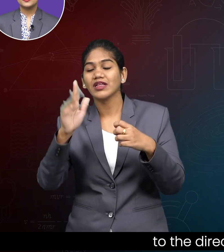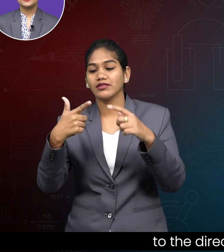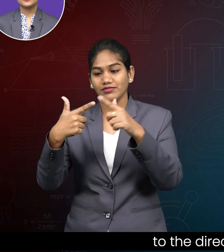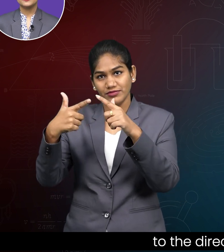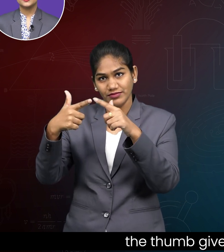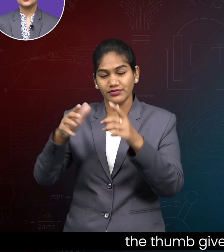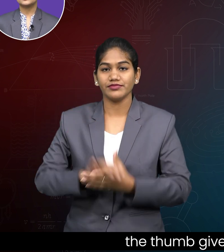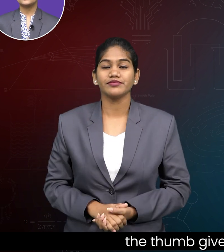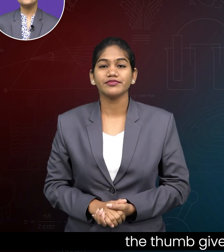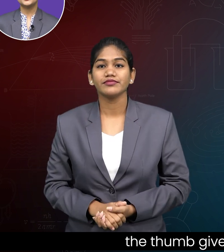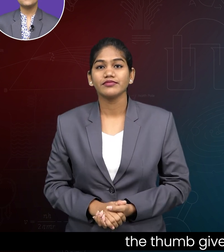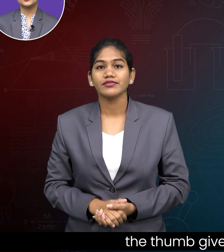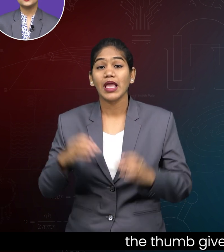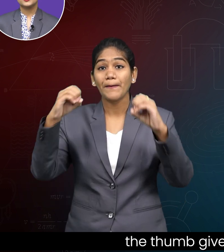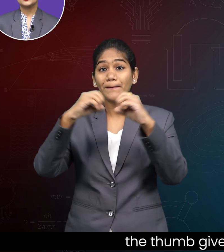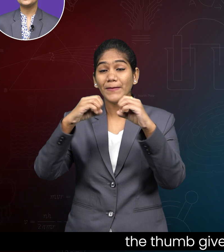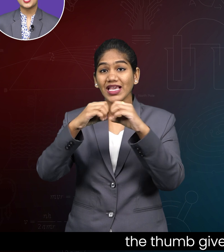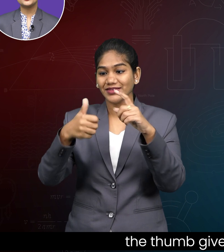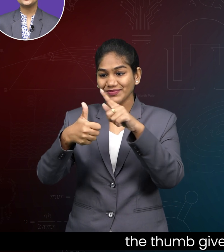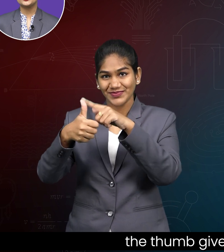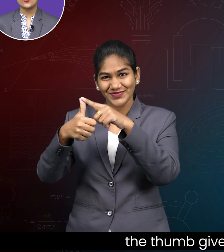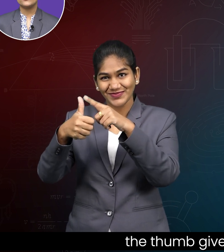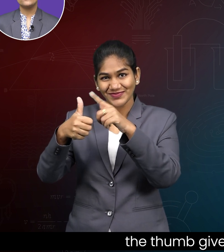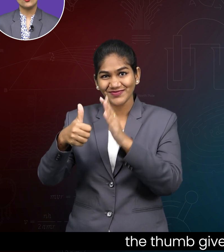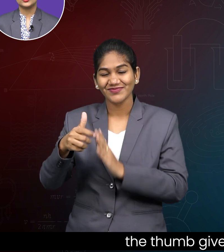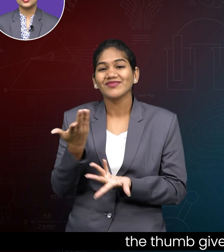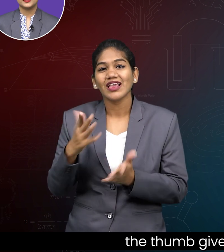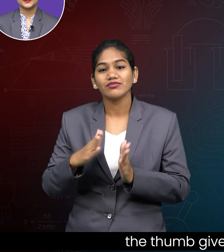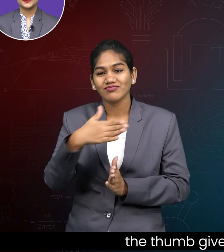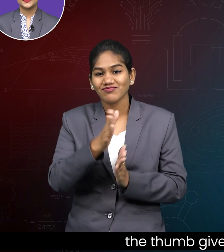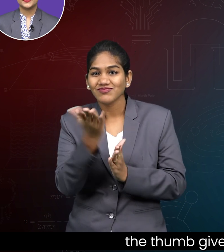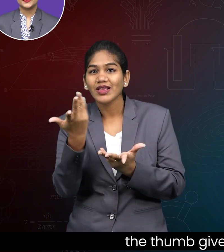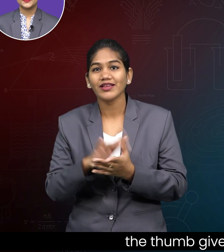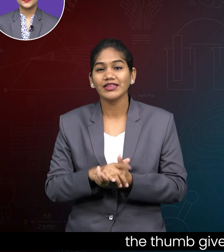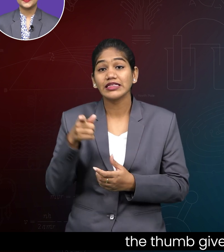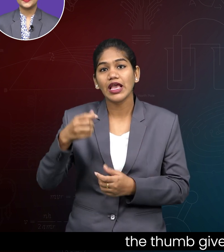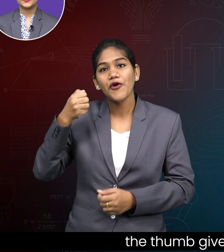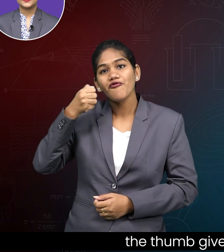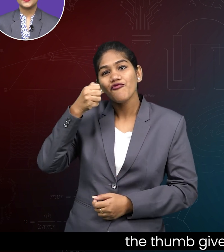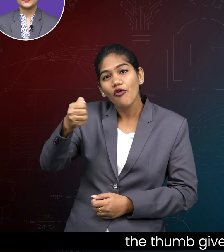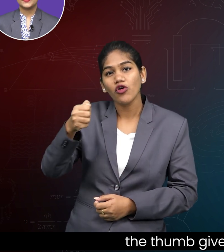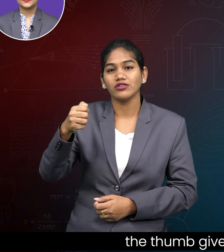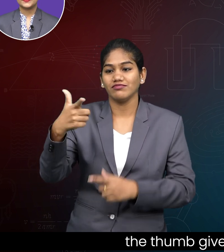B. The thumb gives the direction of force.